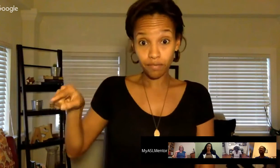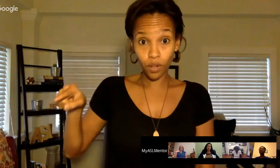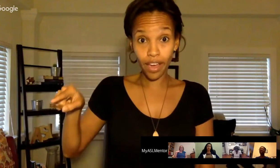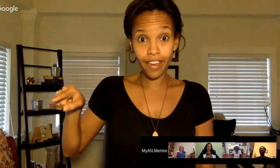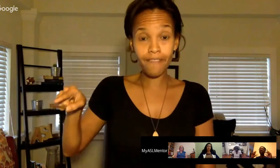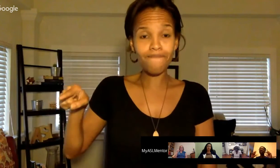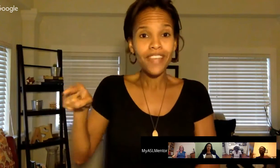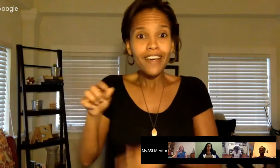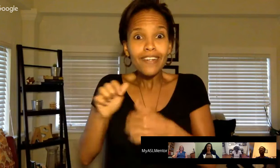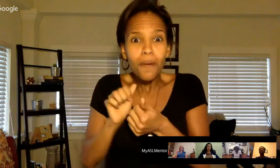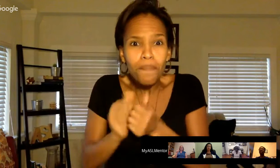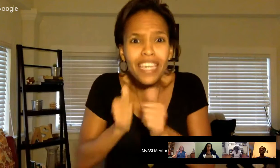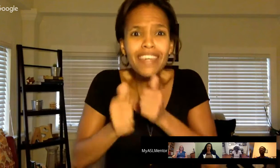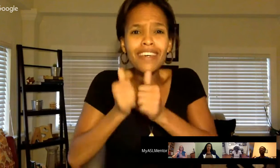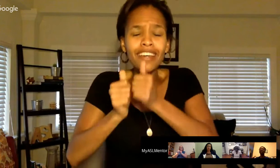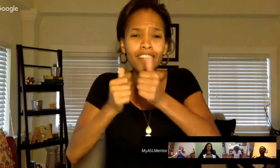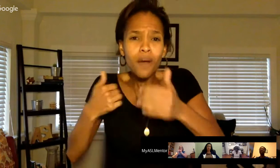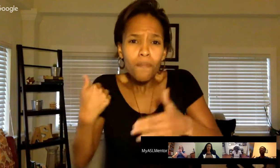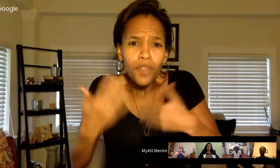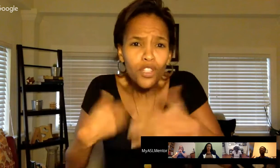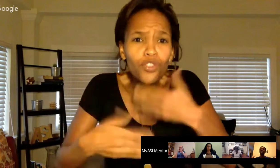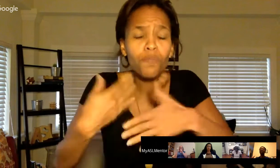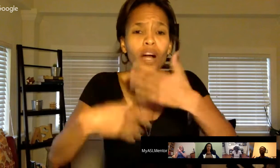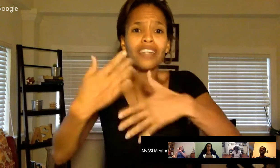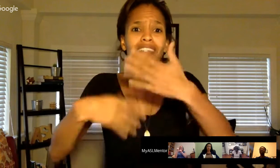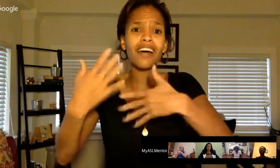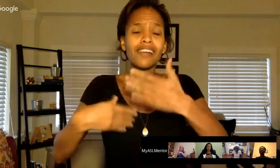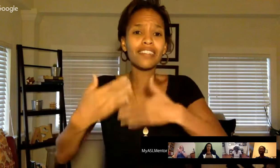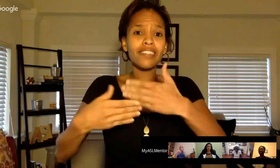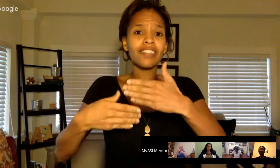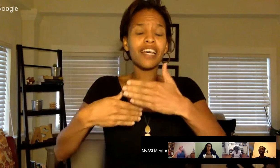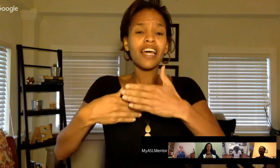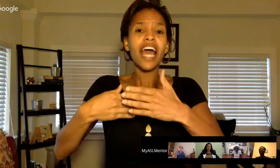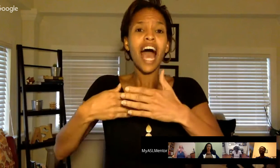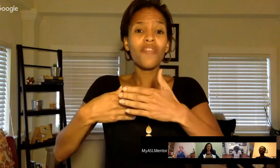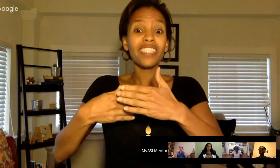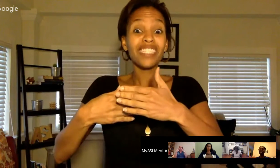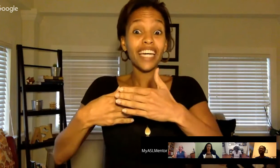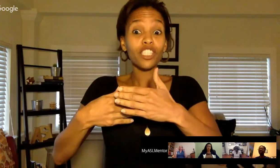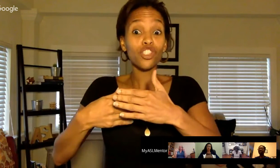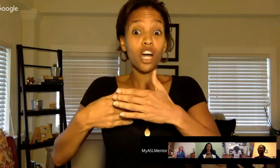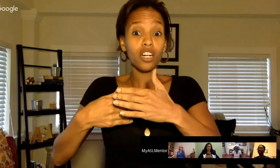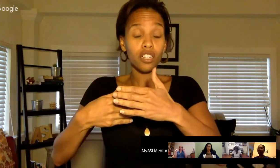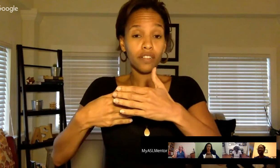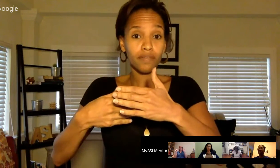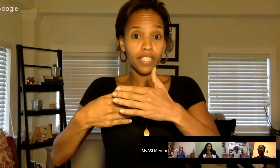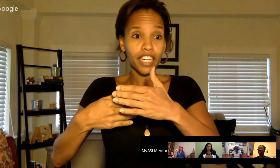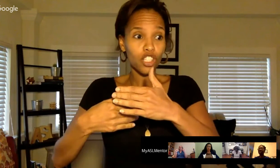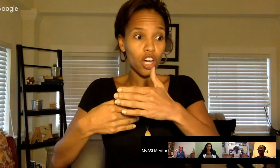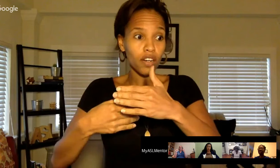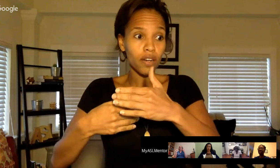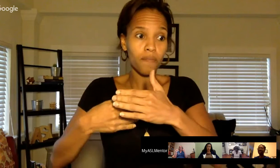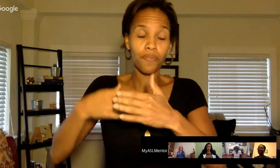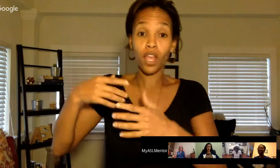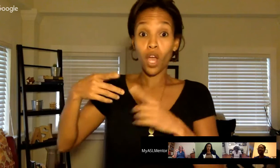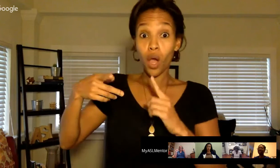applicant, okay, compete, do the process, and then second chunk,